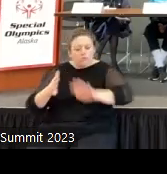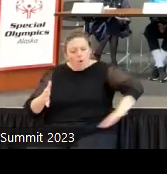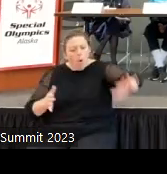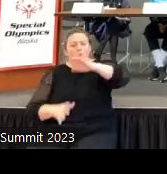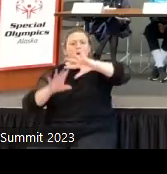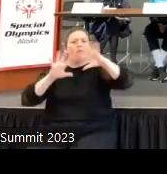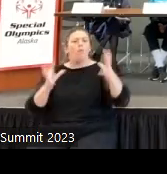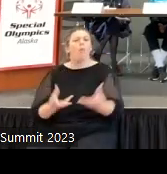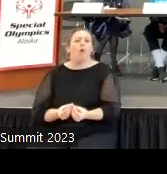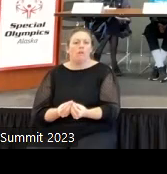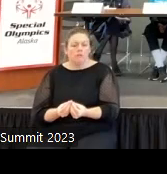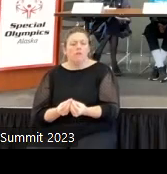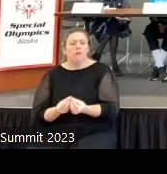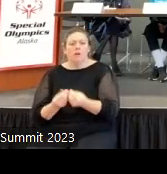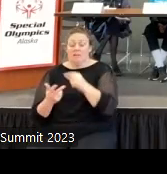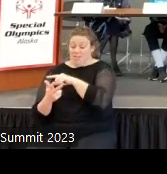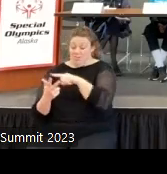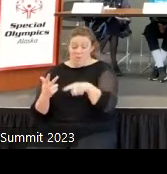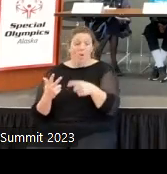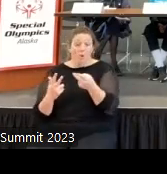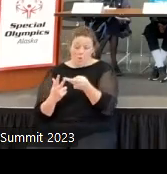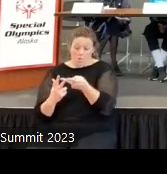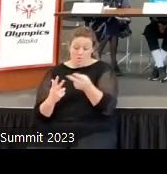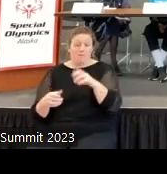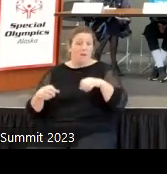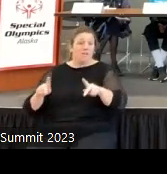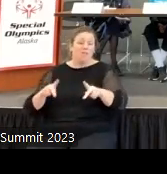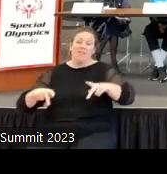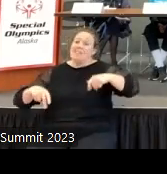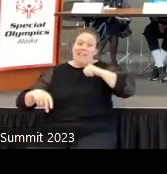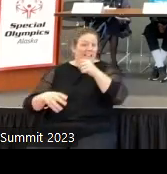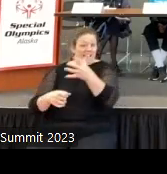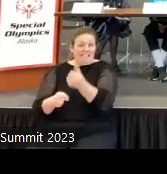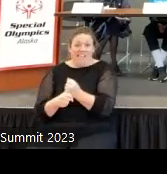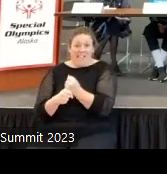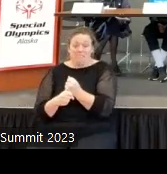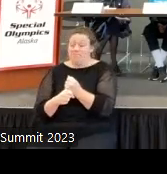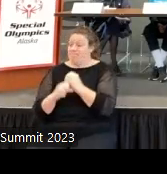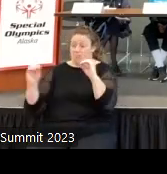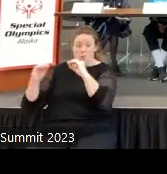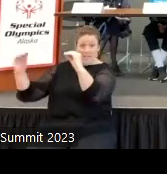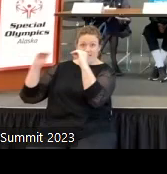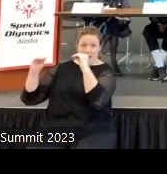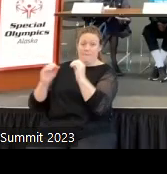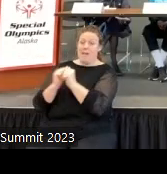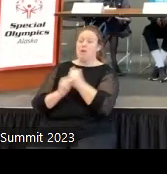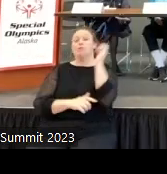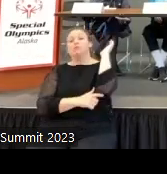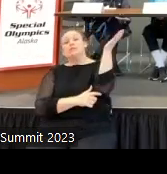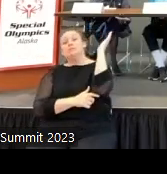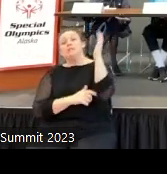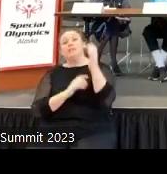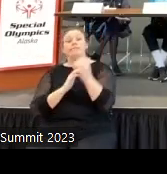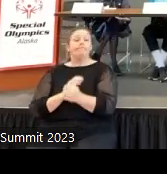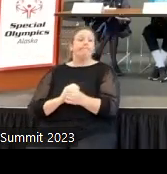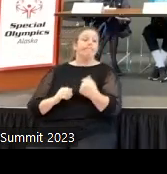Those opportunities I never had. I was never taught to speak. I was told I wasn't going